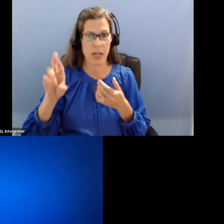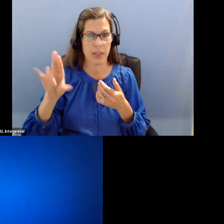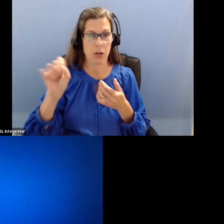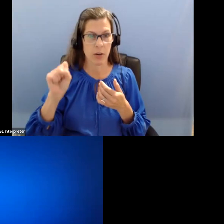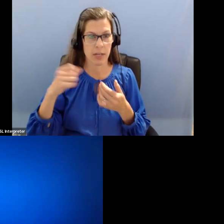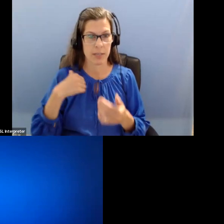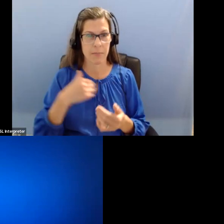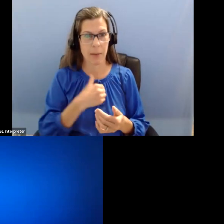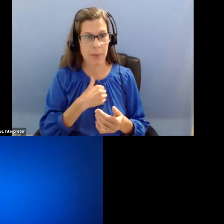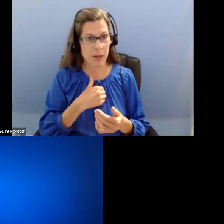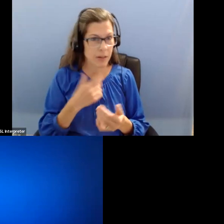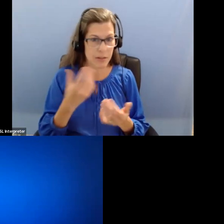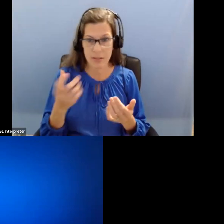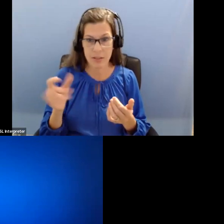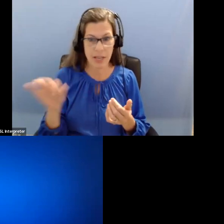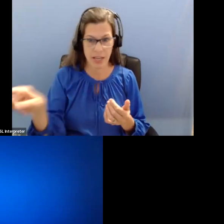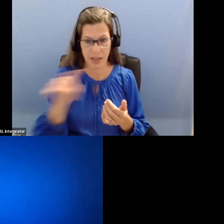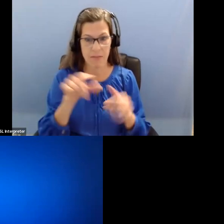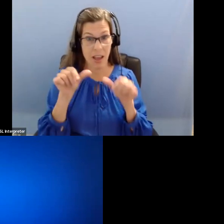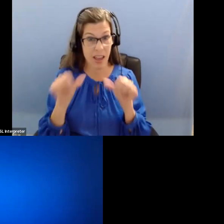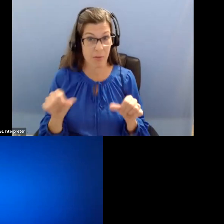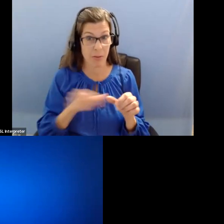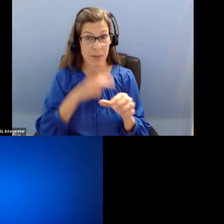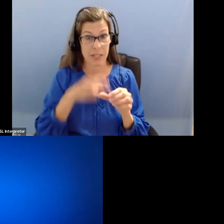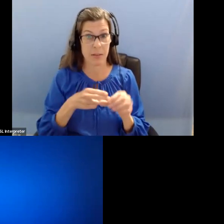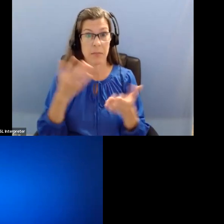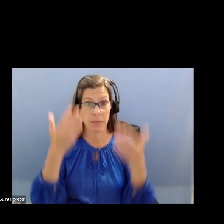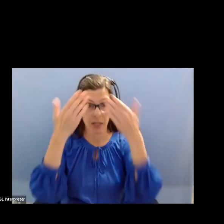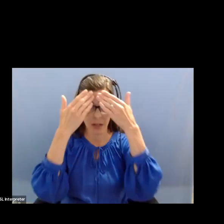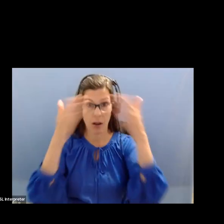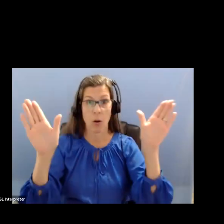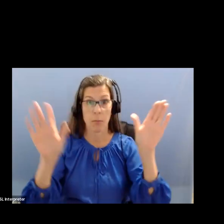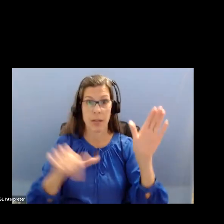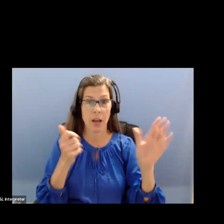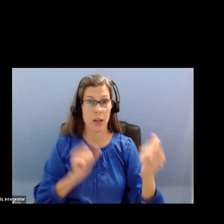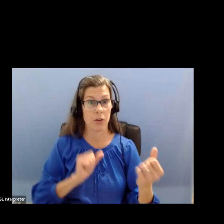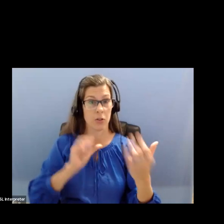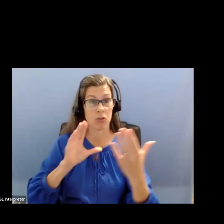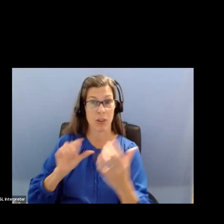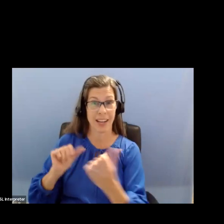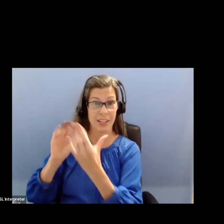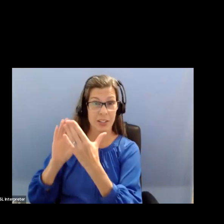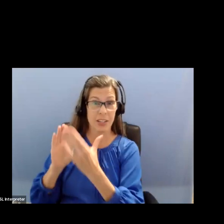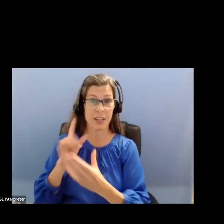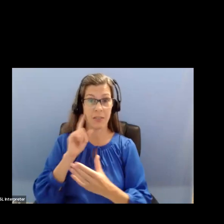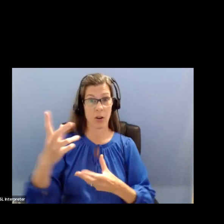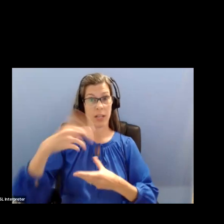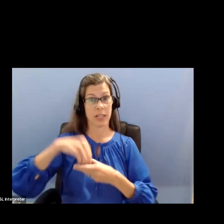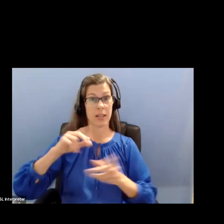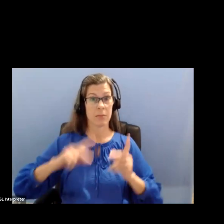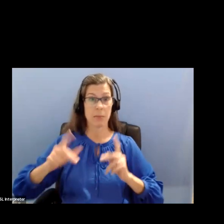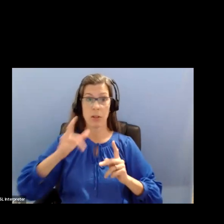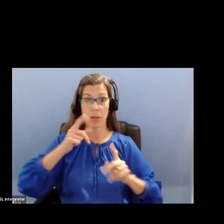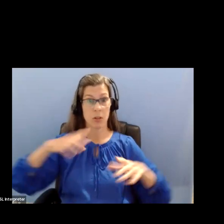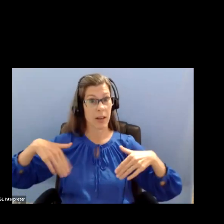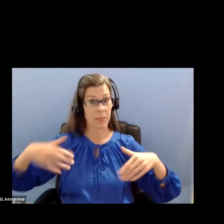participation. And then also being open to maybe some other strategies or tactics for engaging people who haven't been